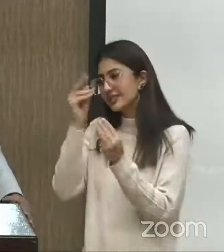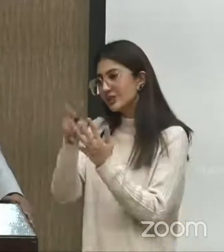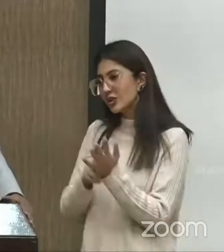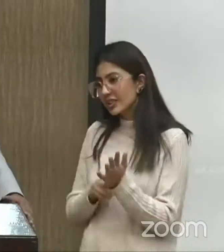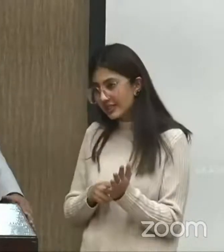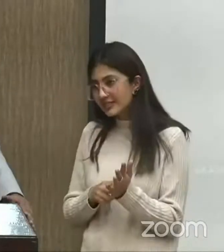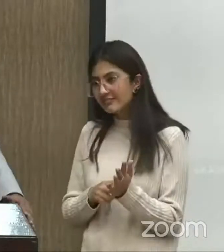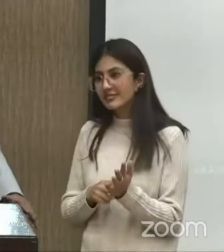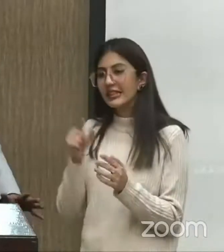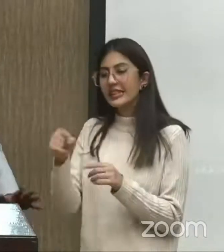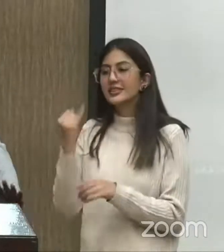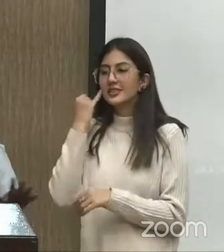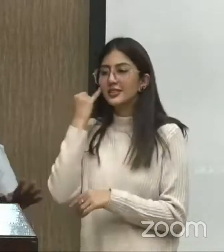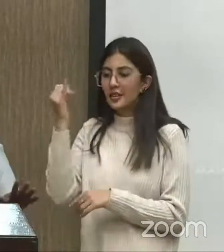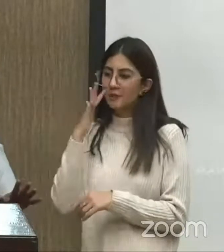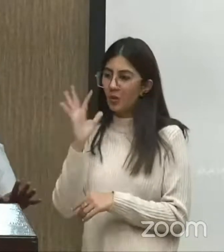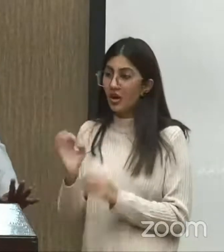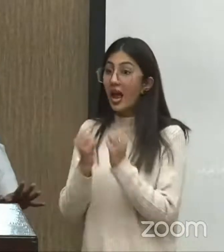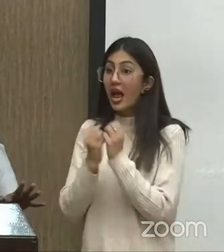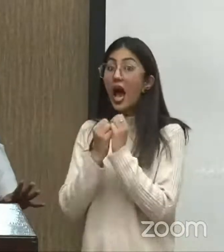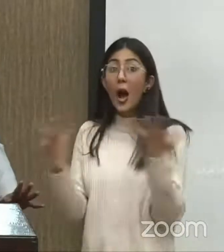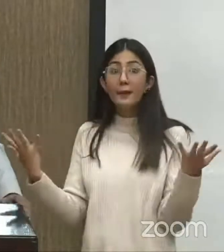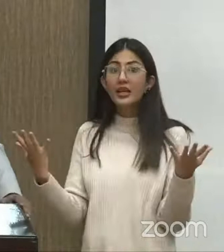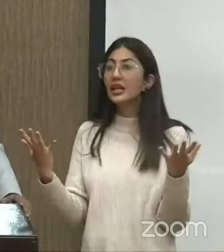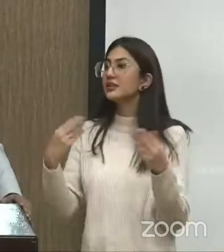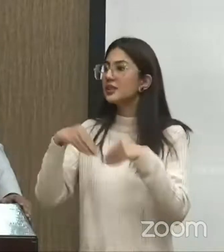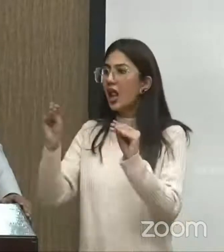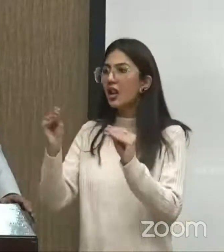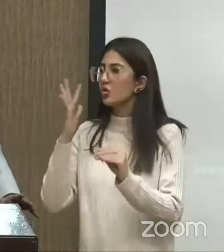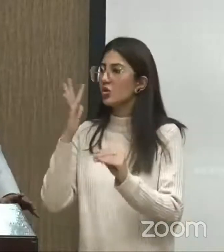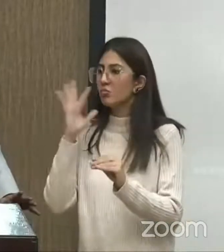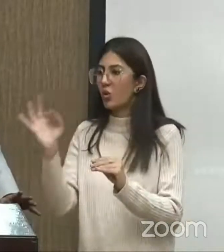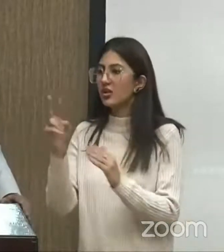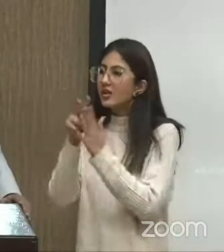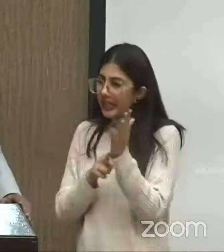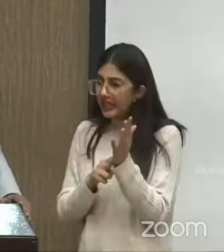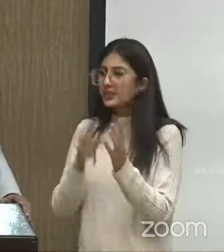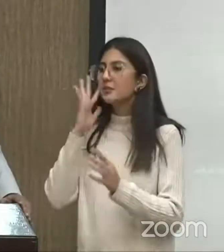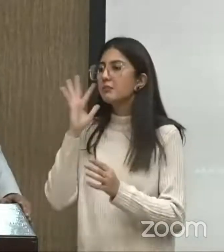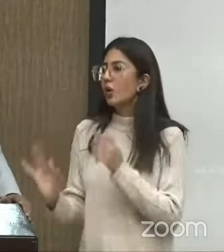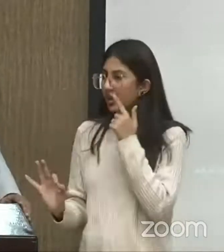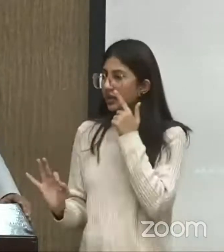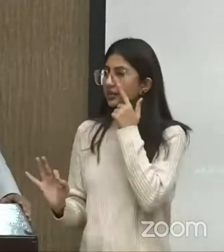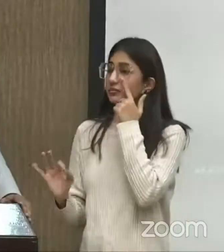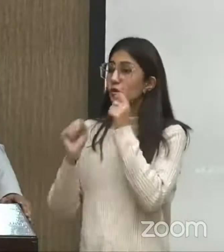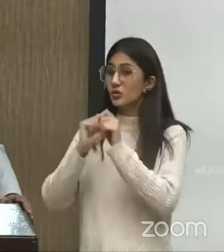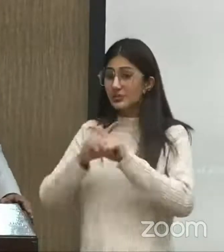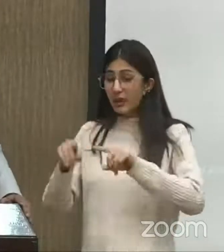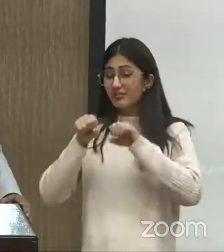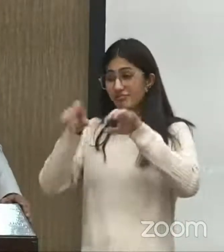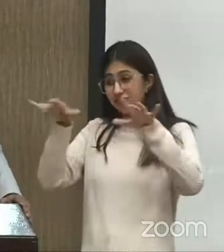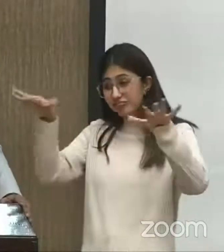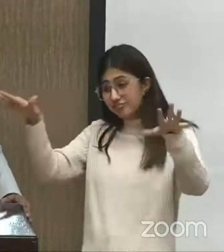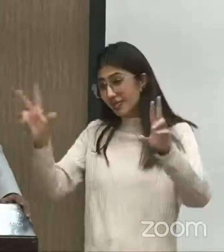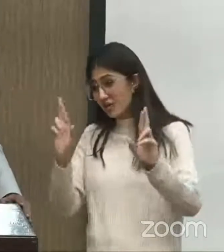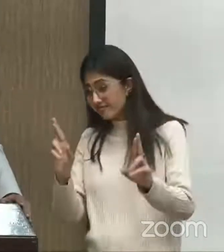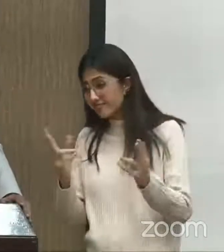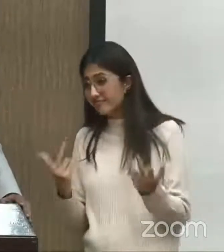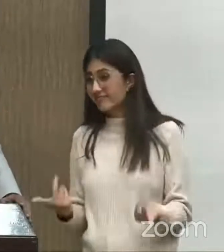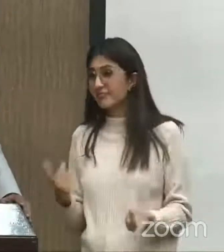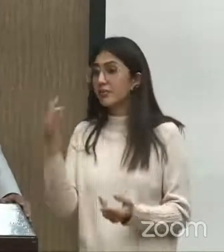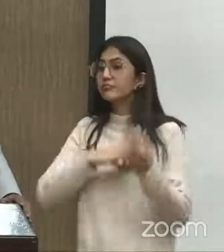main idea. Numbers don't matter if you don't read it. So if you can spread the word, very grateful. All the proceeds from the book go